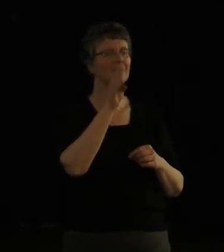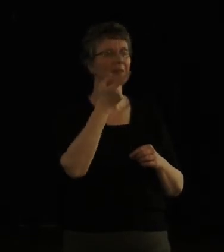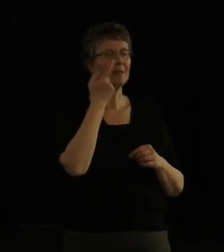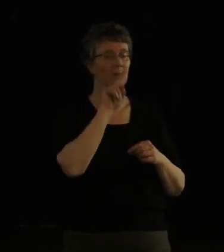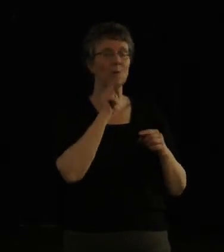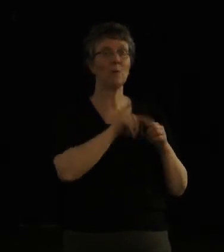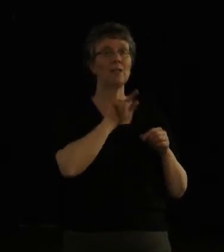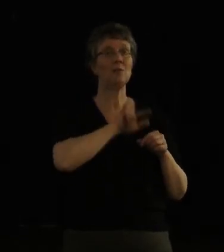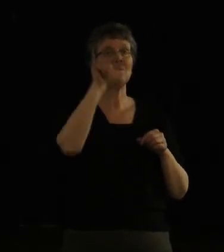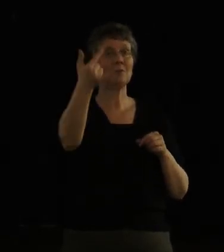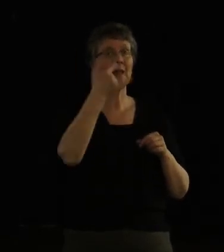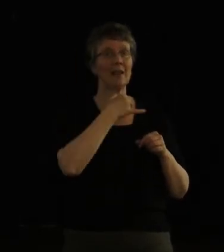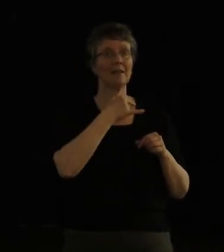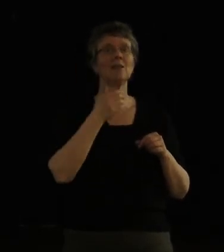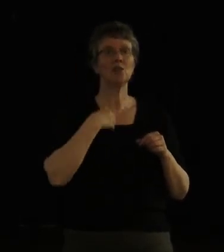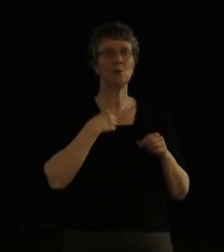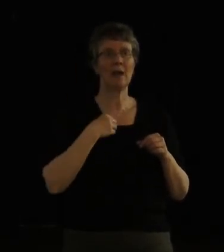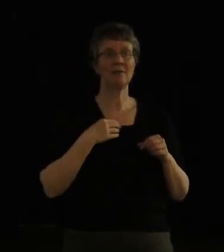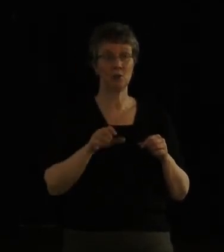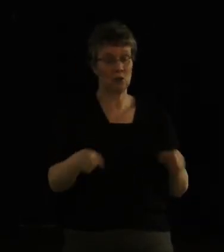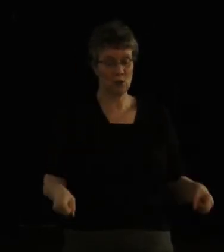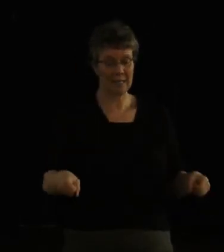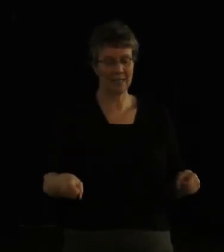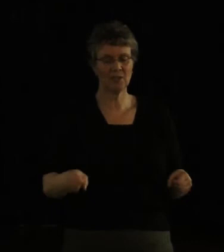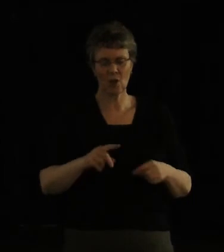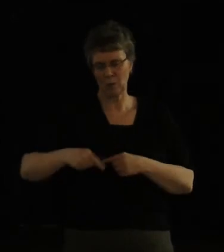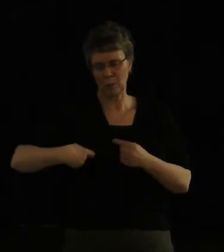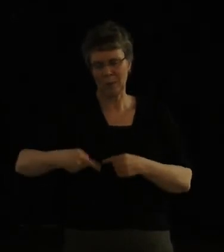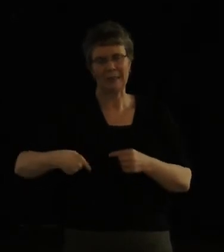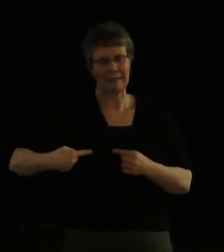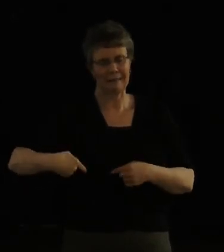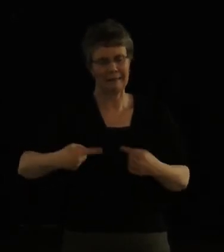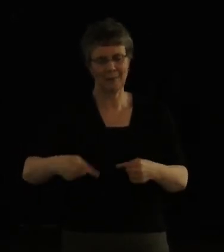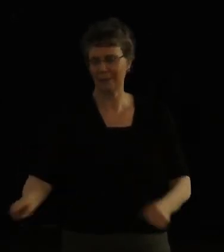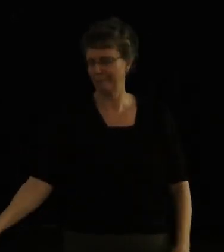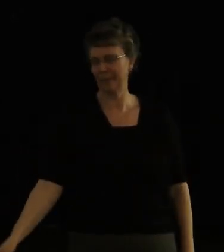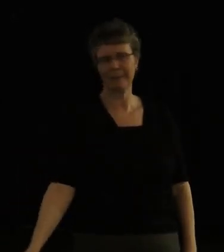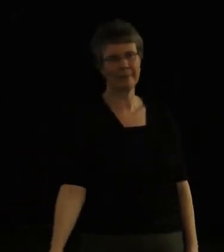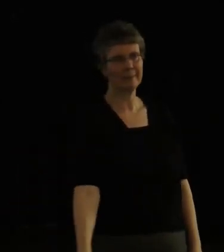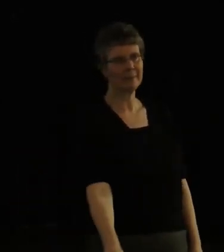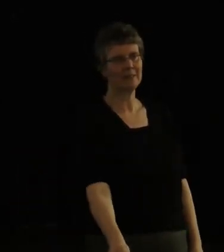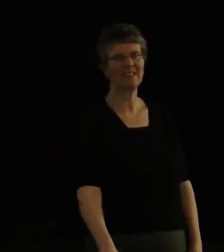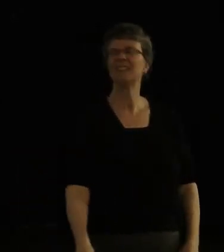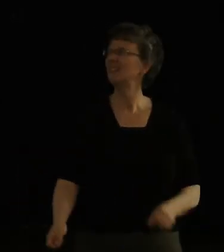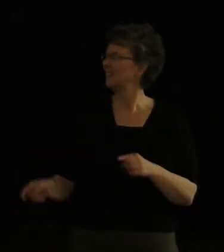all have bags with wheels on them now. So it's happened in recreation centers with